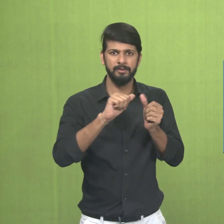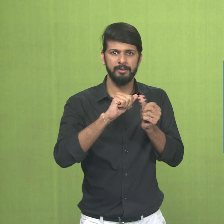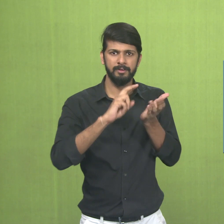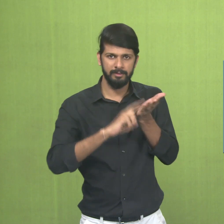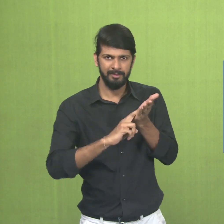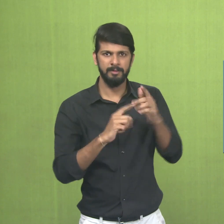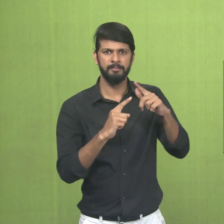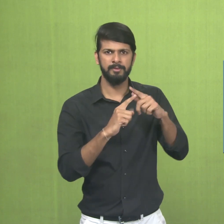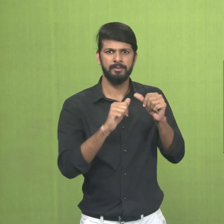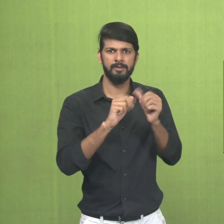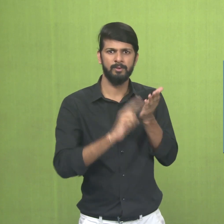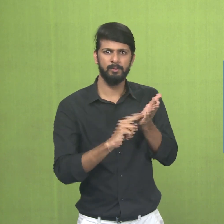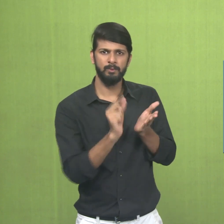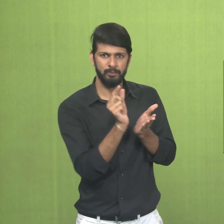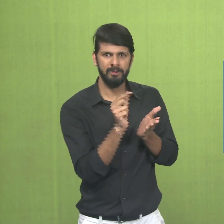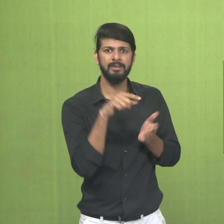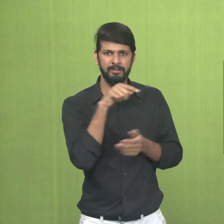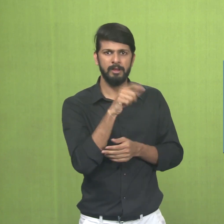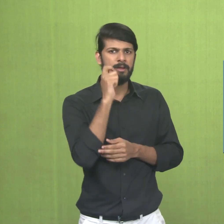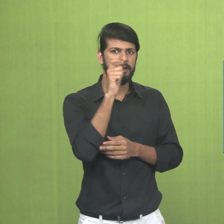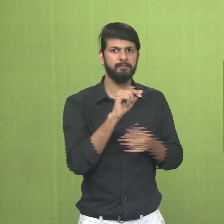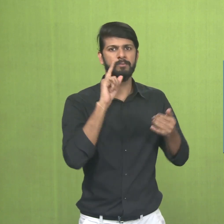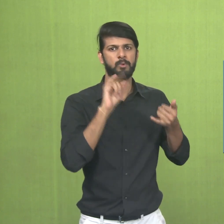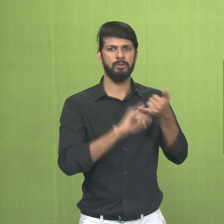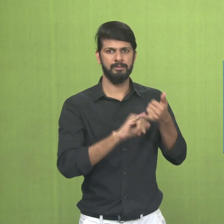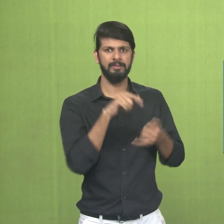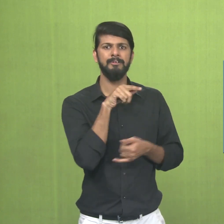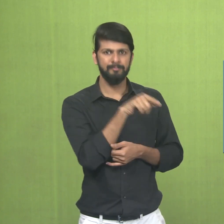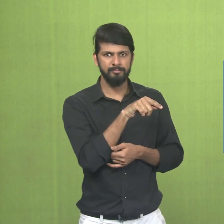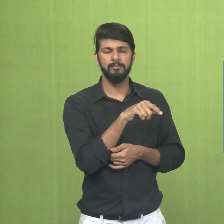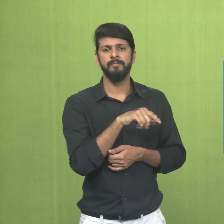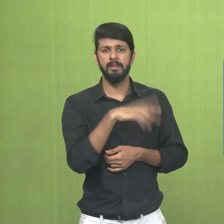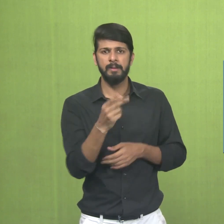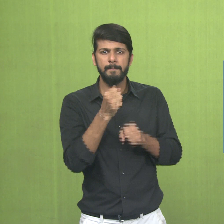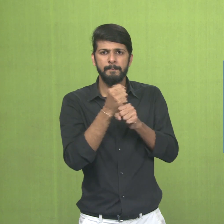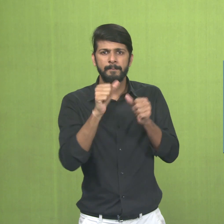His other famous painting includes Shantanu and Ganga,